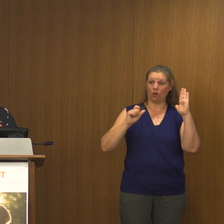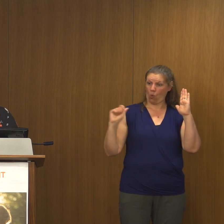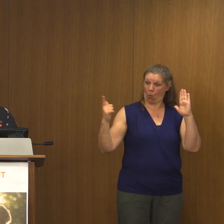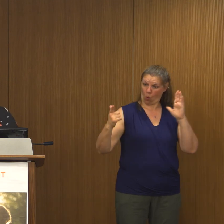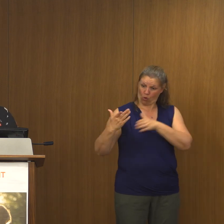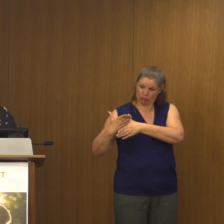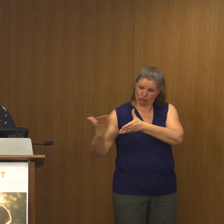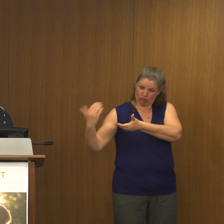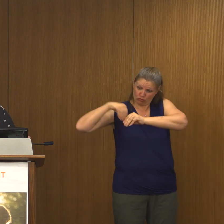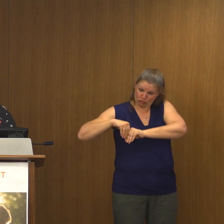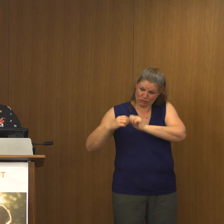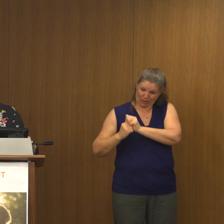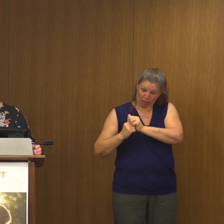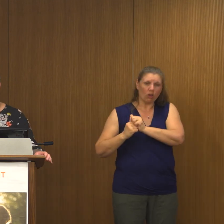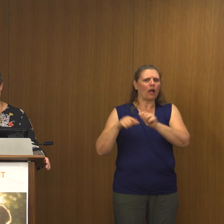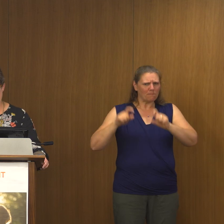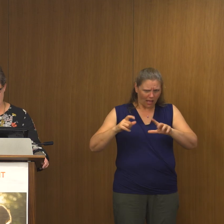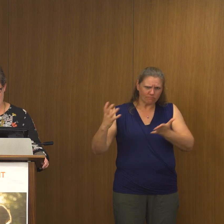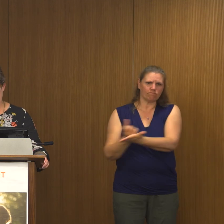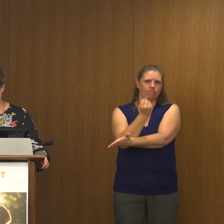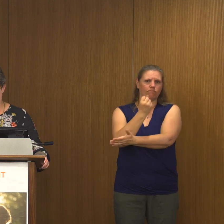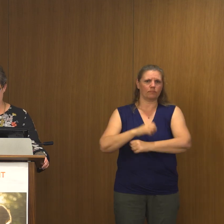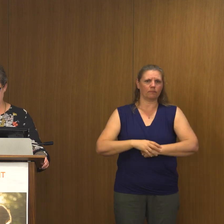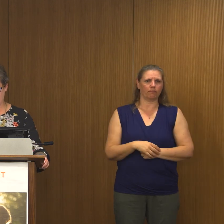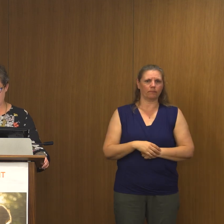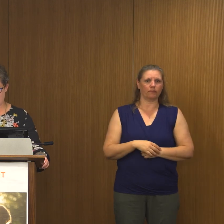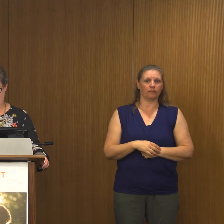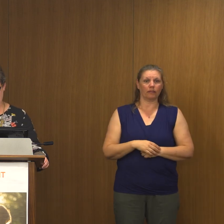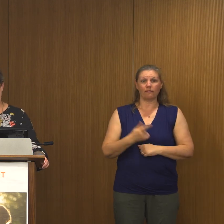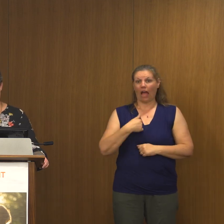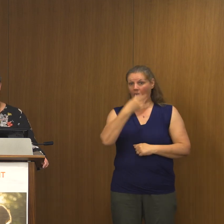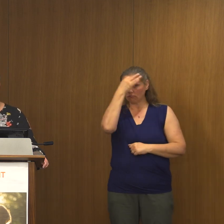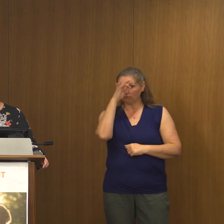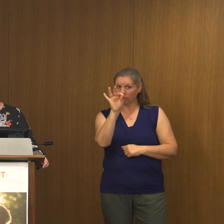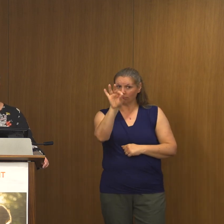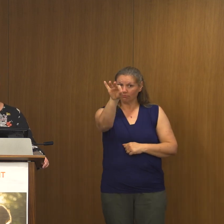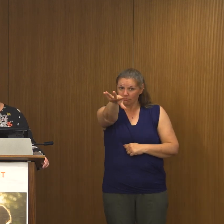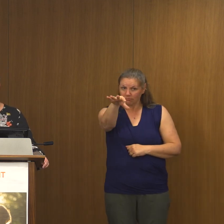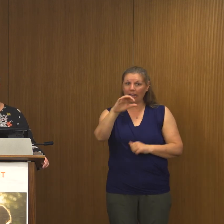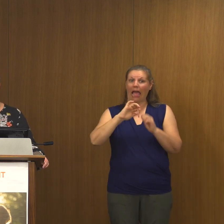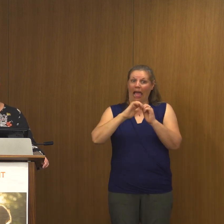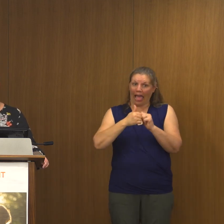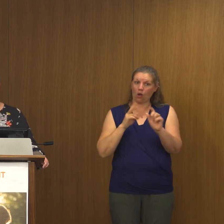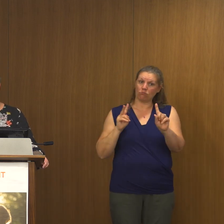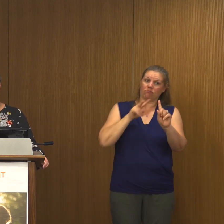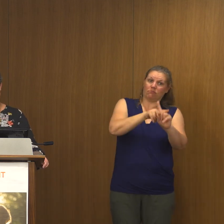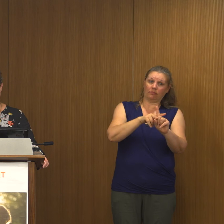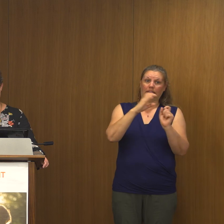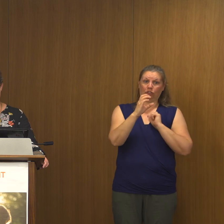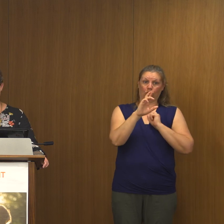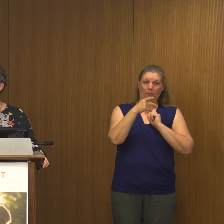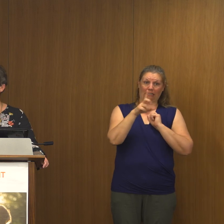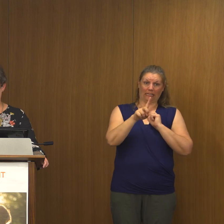mobilized. If I were afforded an opportunity to provide insights into supporting the implementation of the CRPD for kids